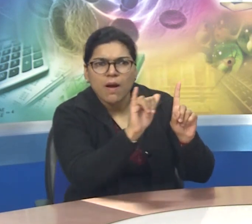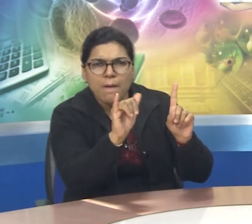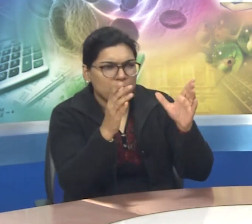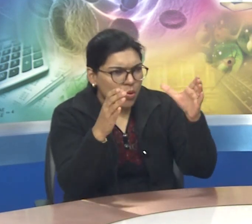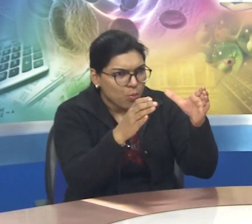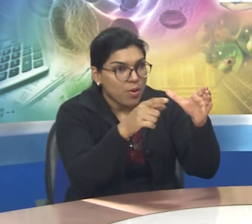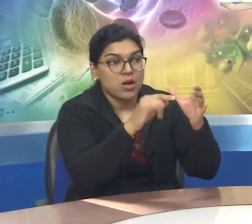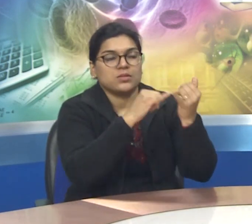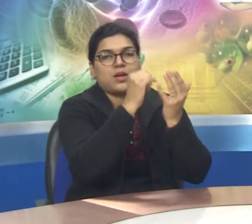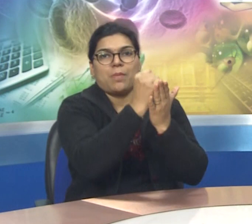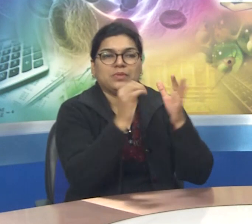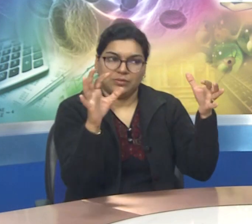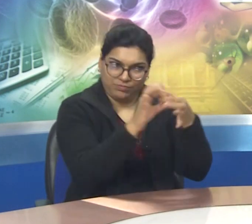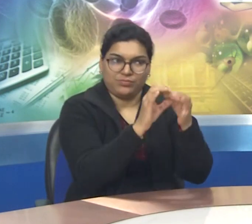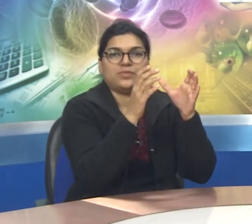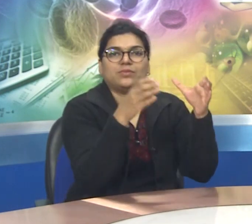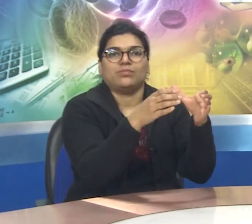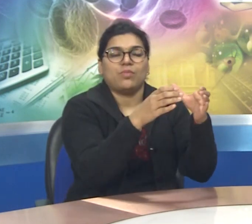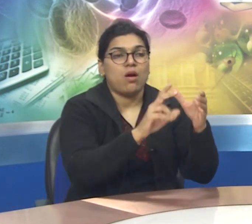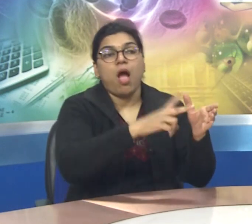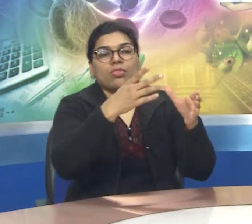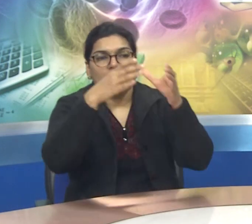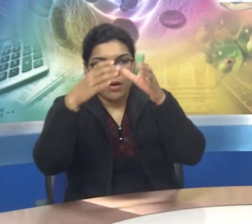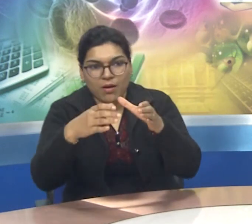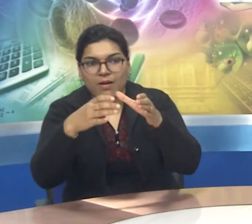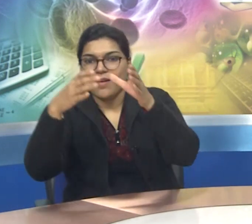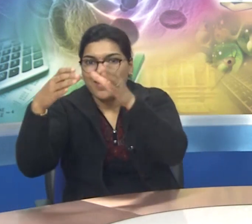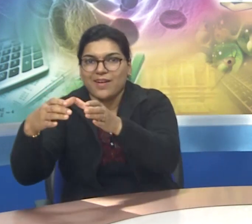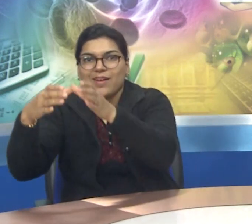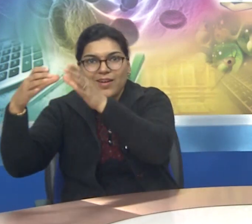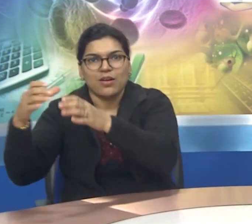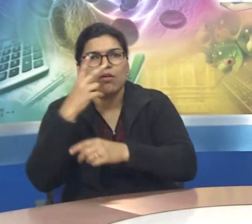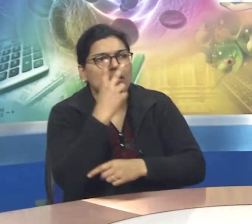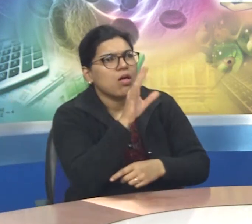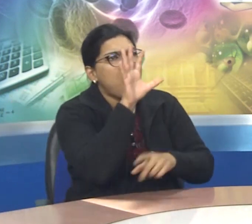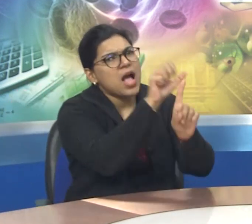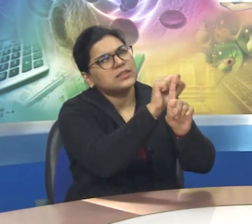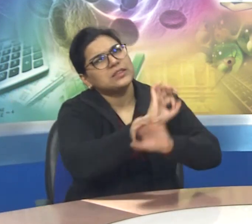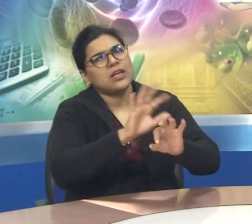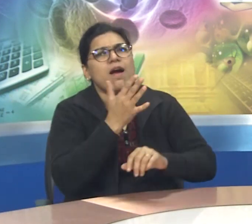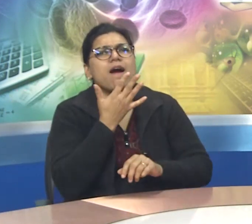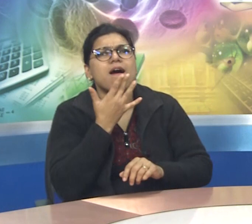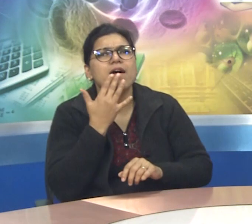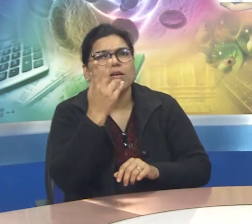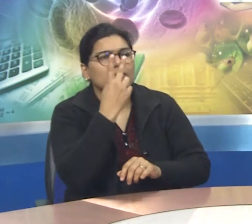their thought content. This arrangement brings books on the same subject together